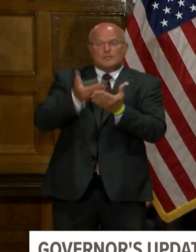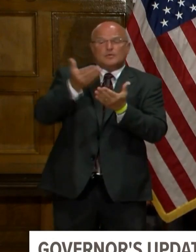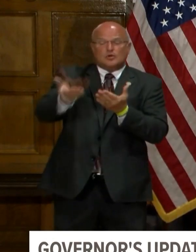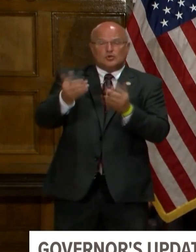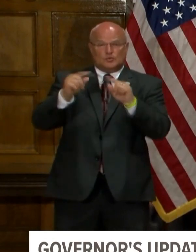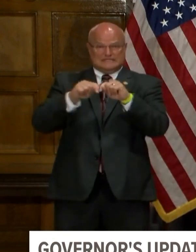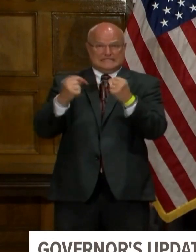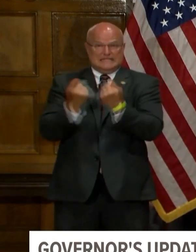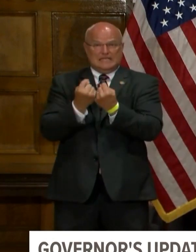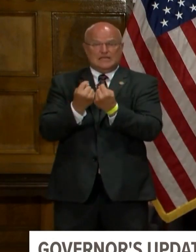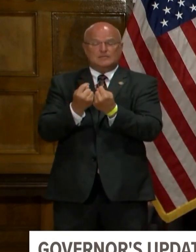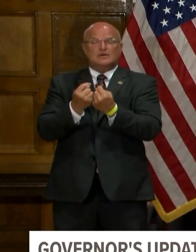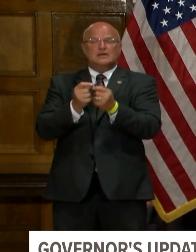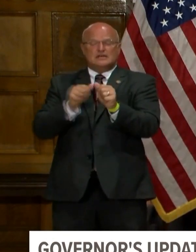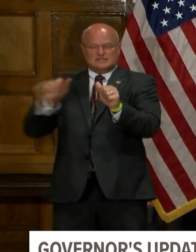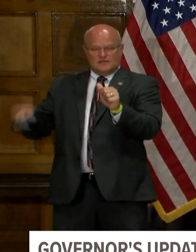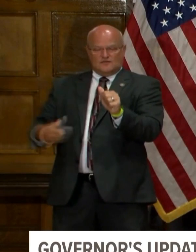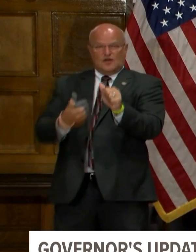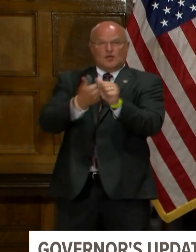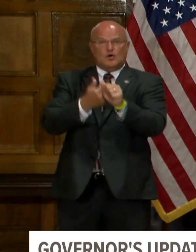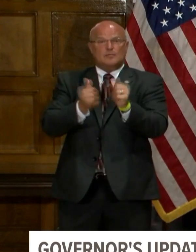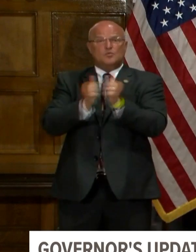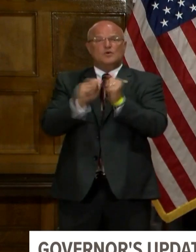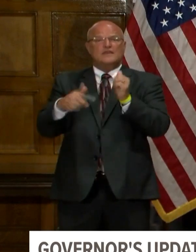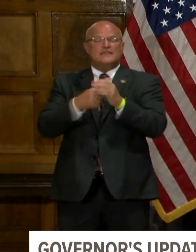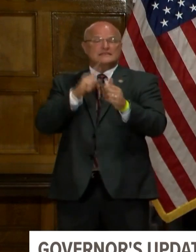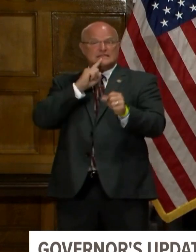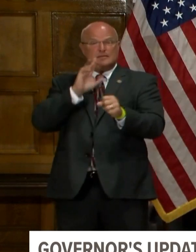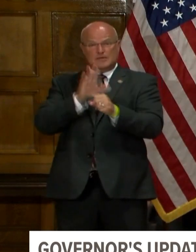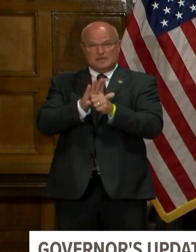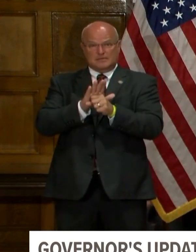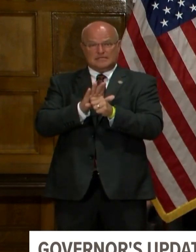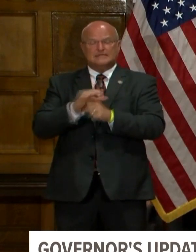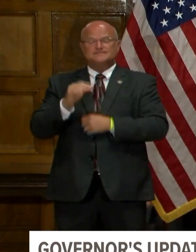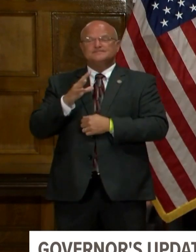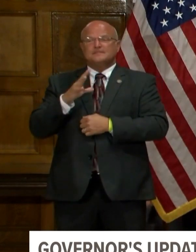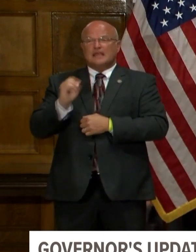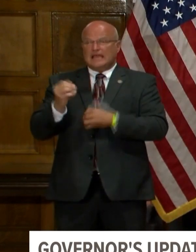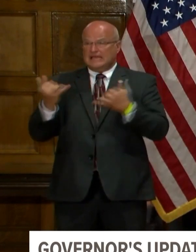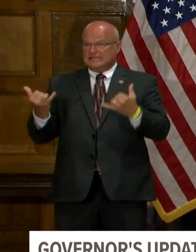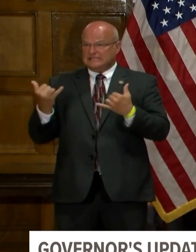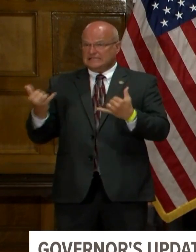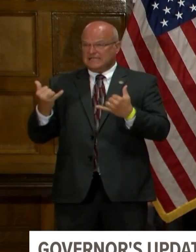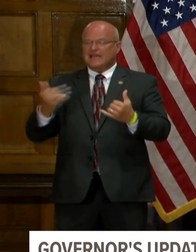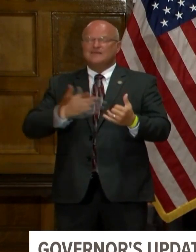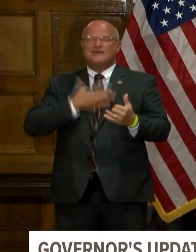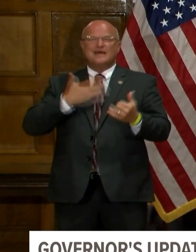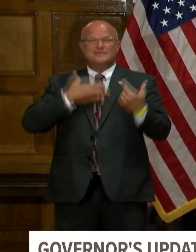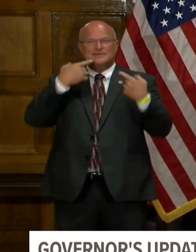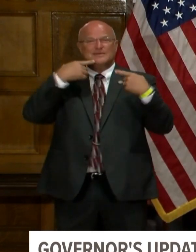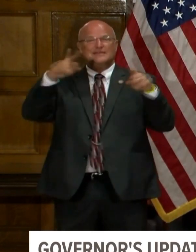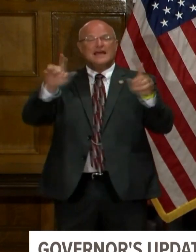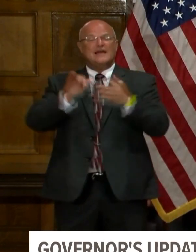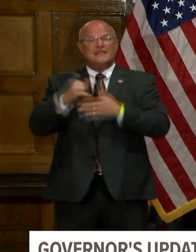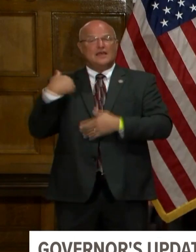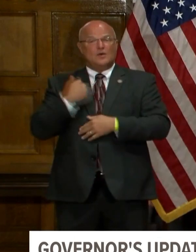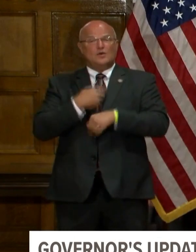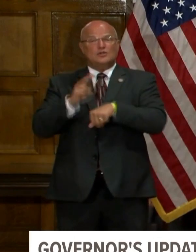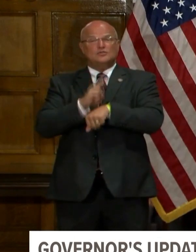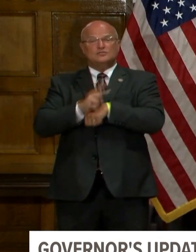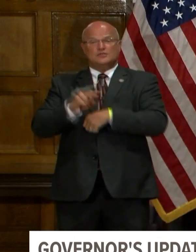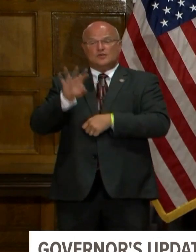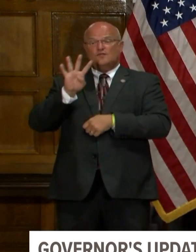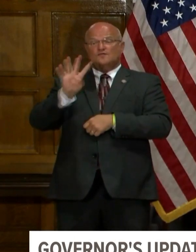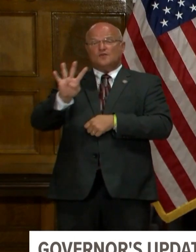team to follow up on this commitment. And today I'm pleased to announce that we're using $4